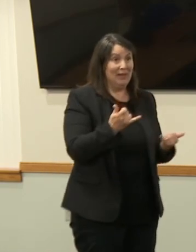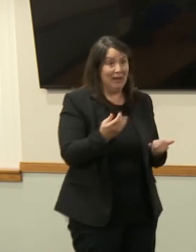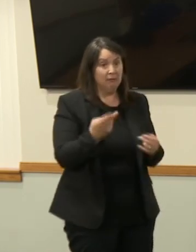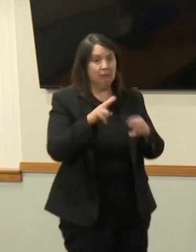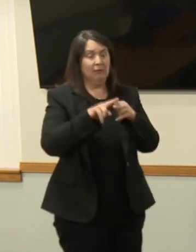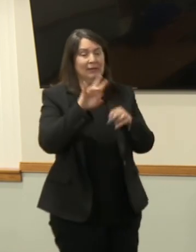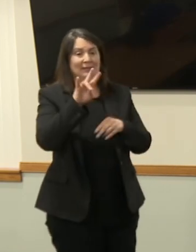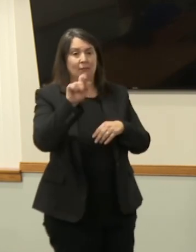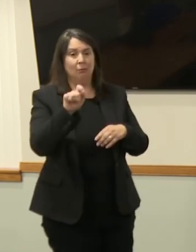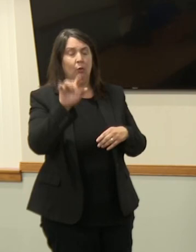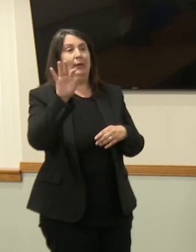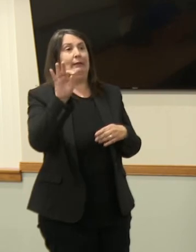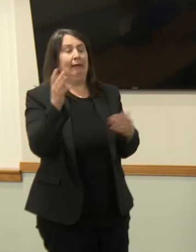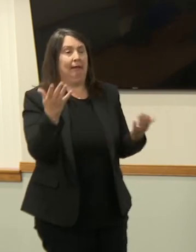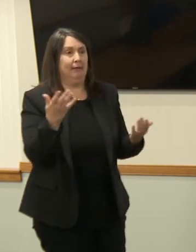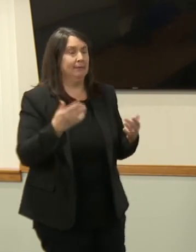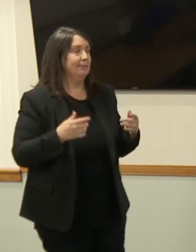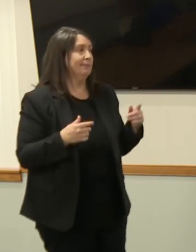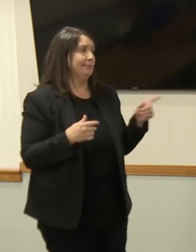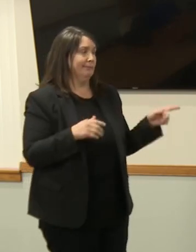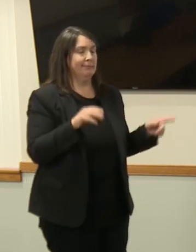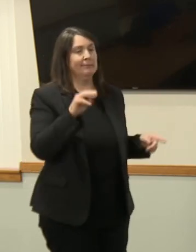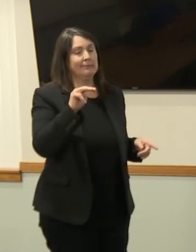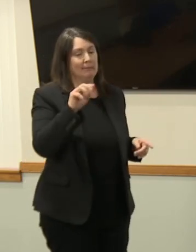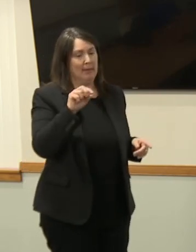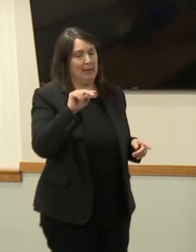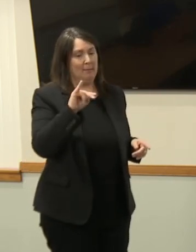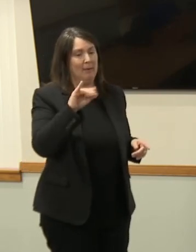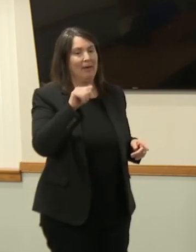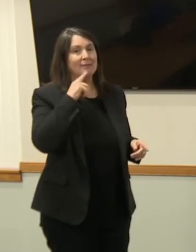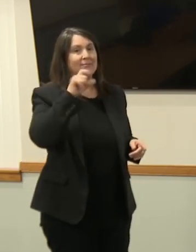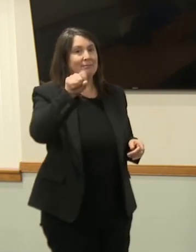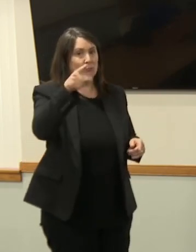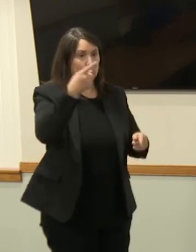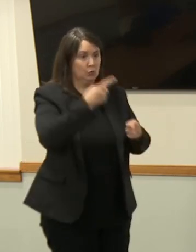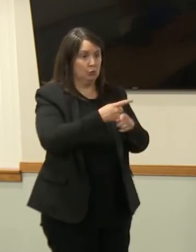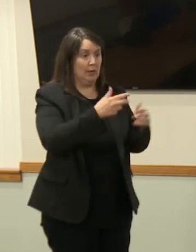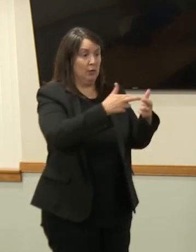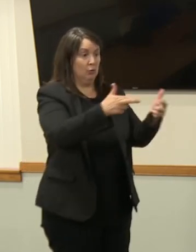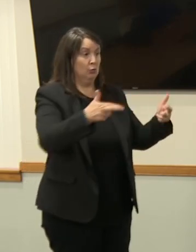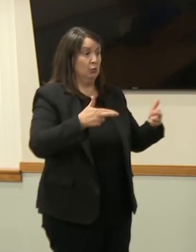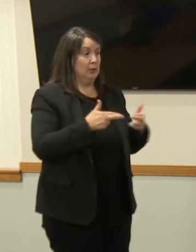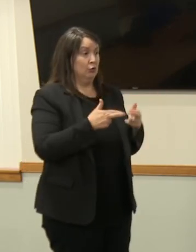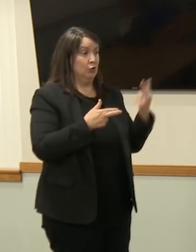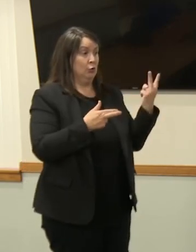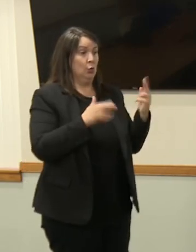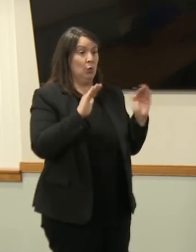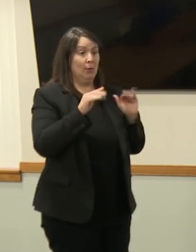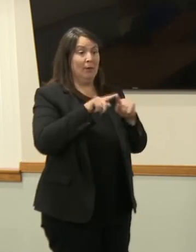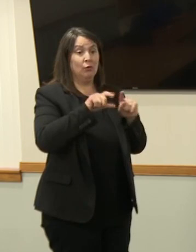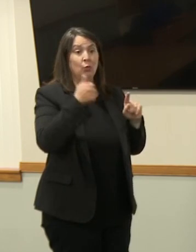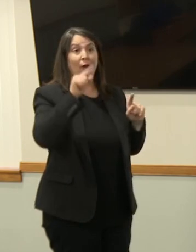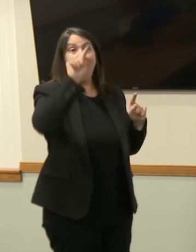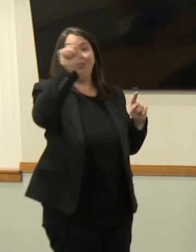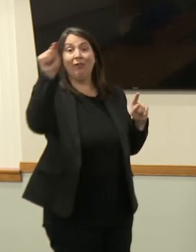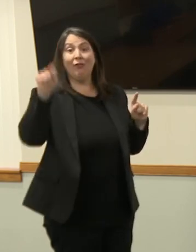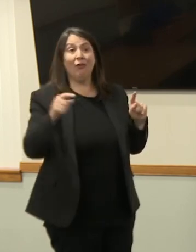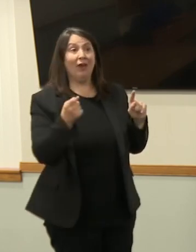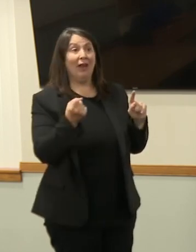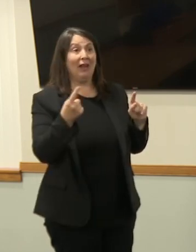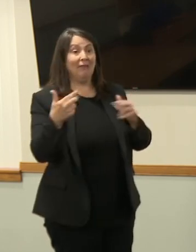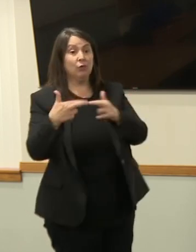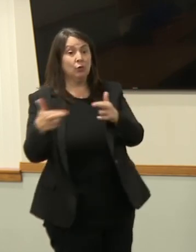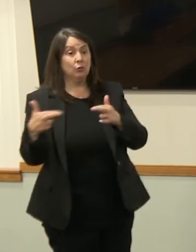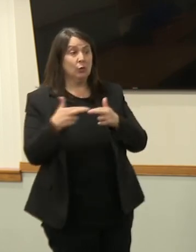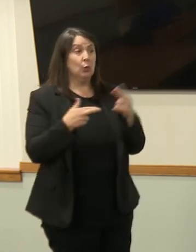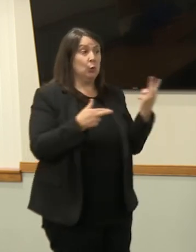great point. The governor did mention the fact that Region 2, compared to the other 11 regions in the state, is doing better.